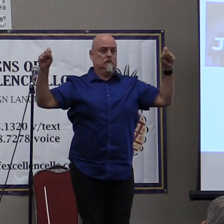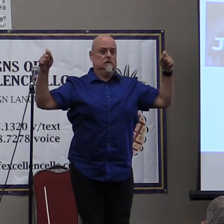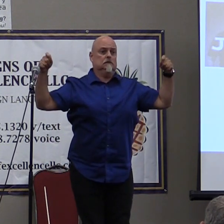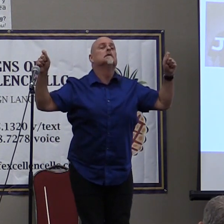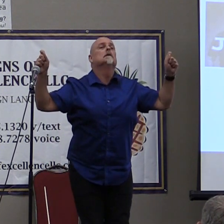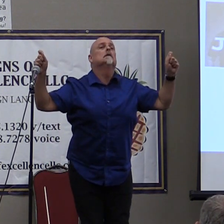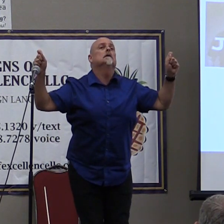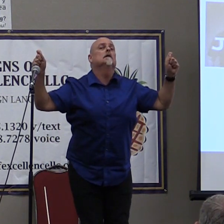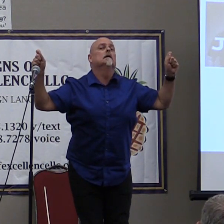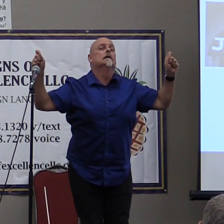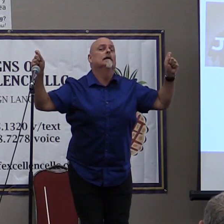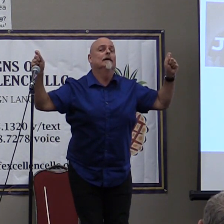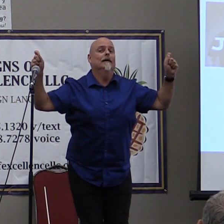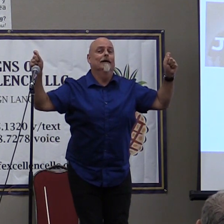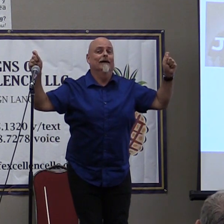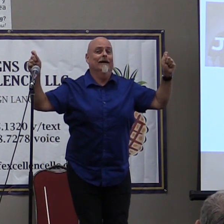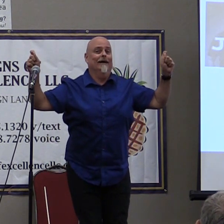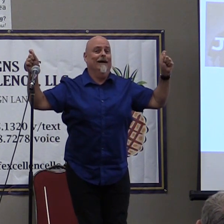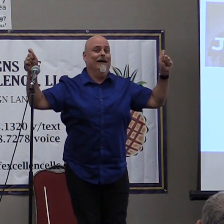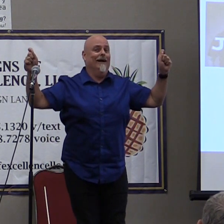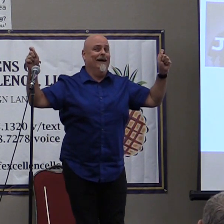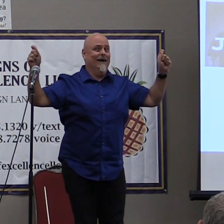Hello, everyone. I'm Jose.